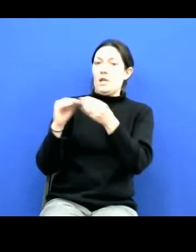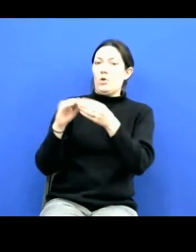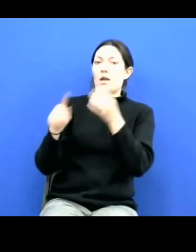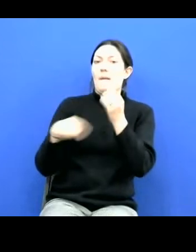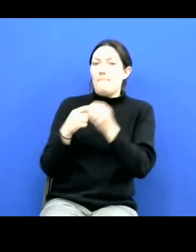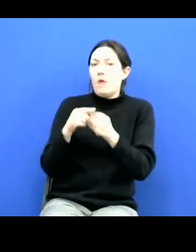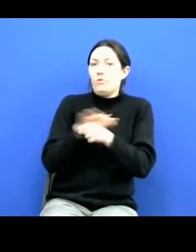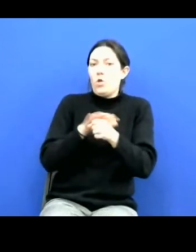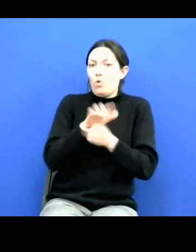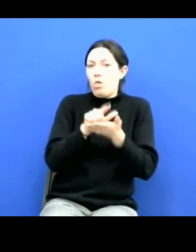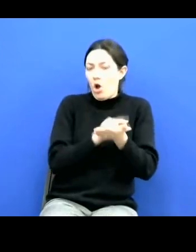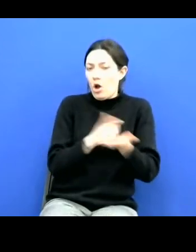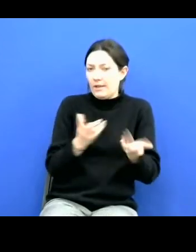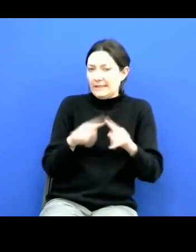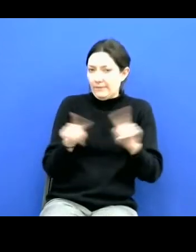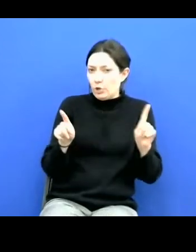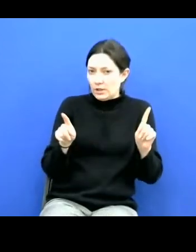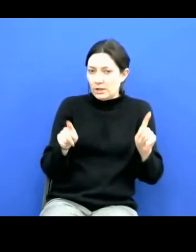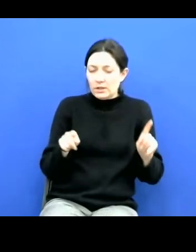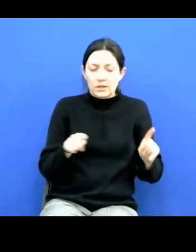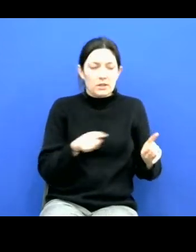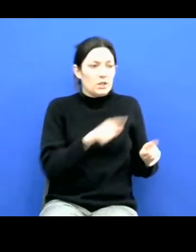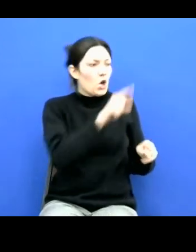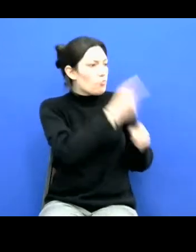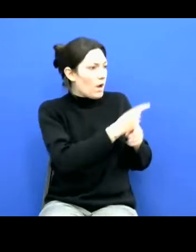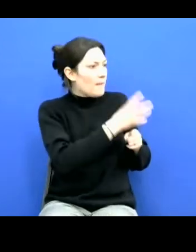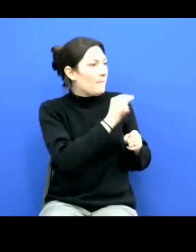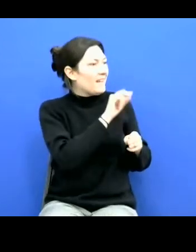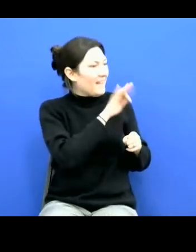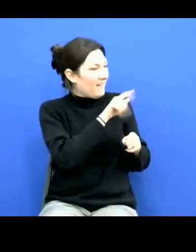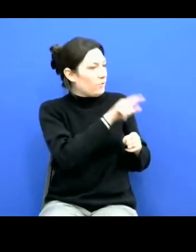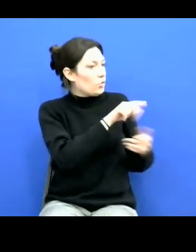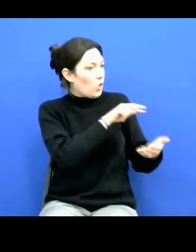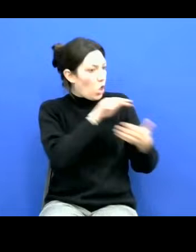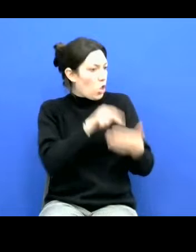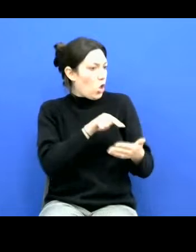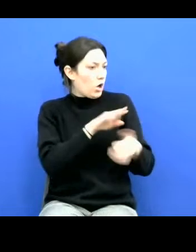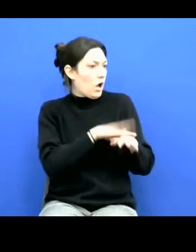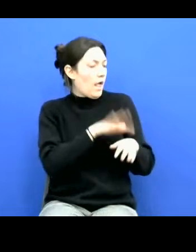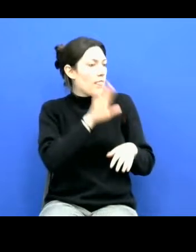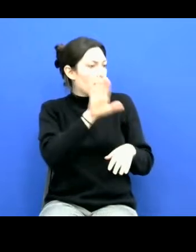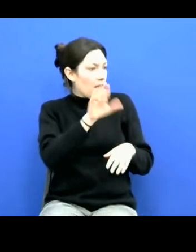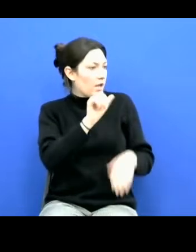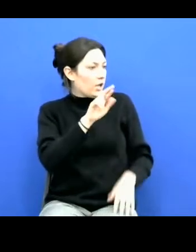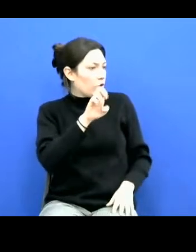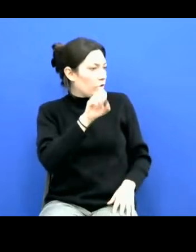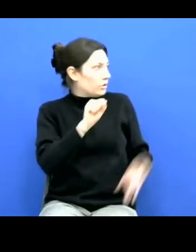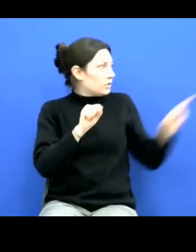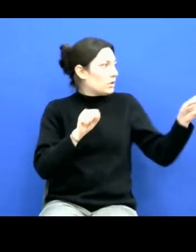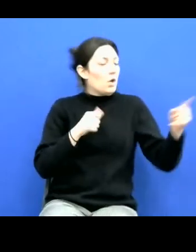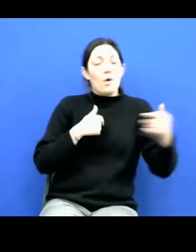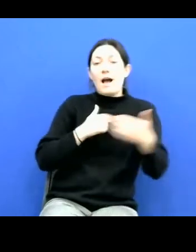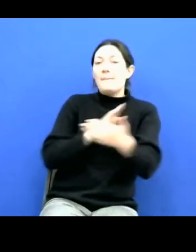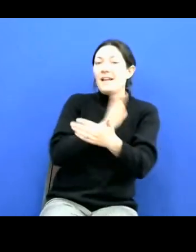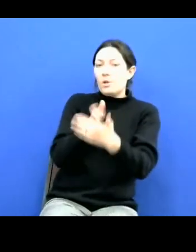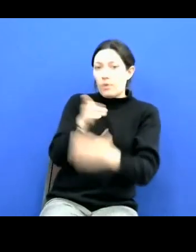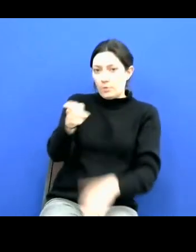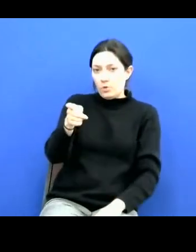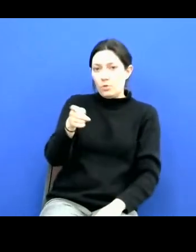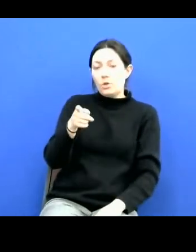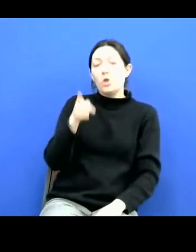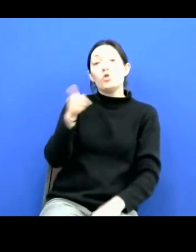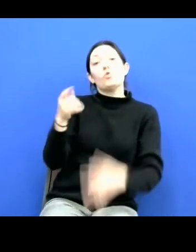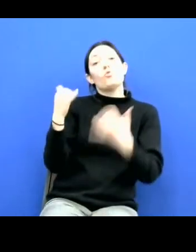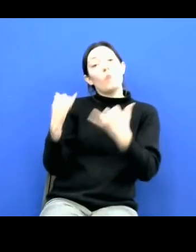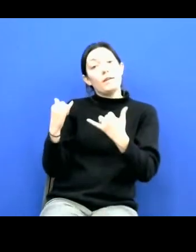through what I'm saying is that if you go on Monroe County GIS and look at their acreage. I'm going to interrupt you because you're talking about